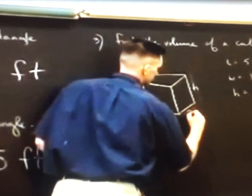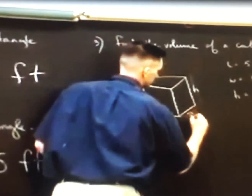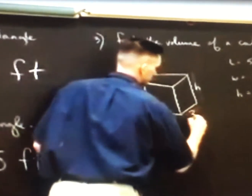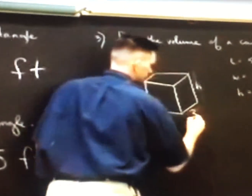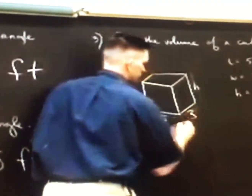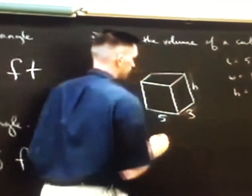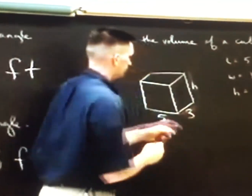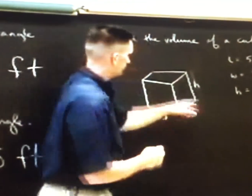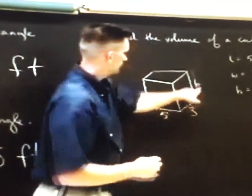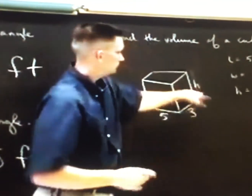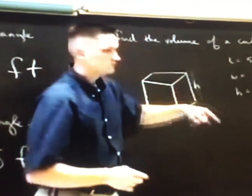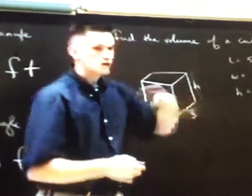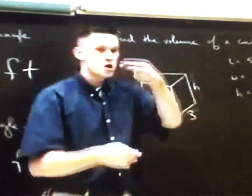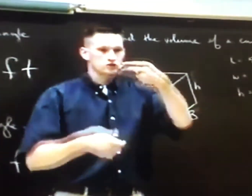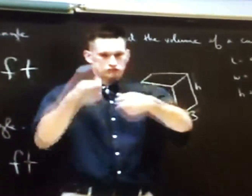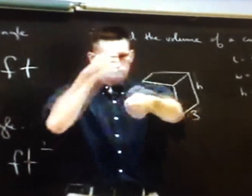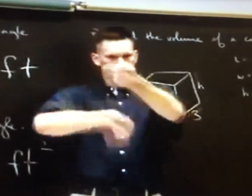We're trading this here for a 3.